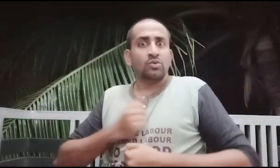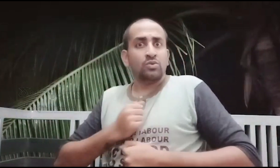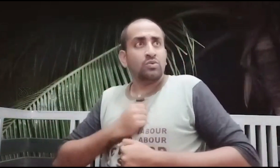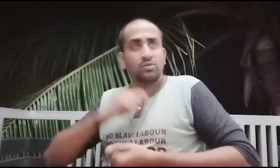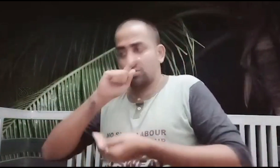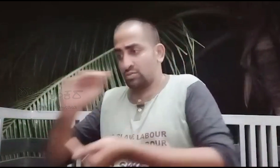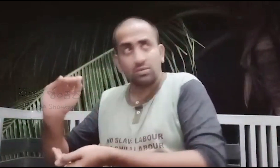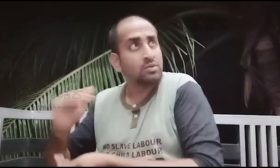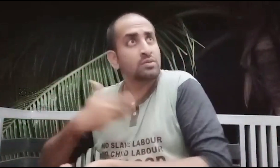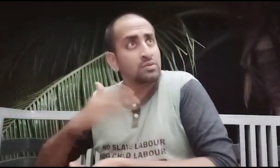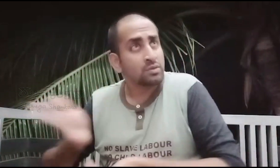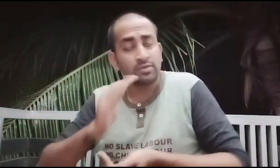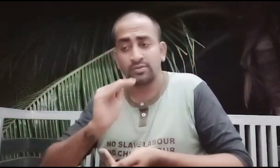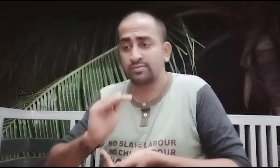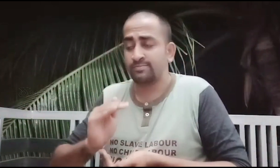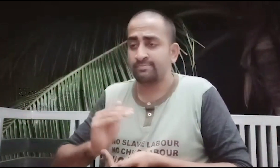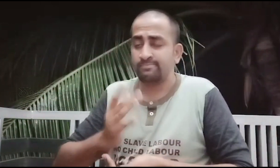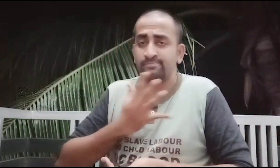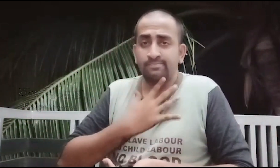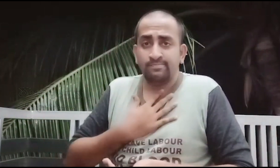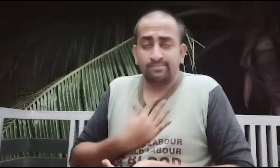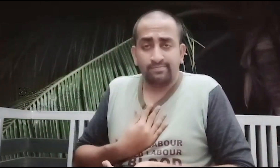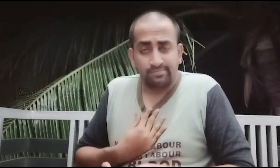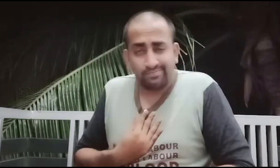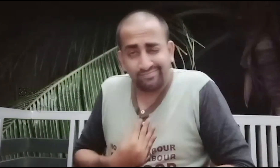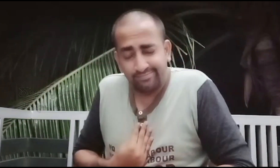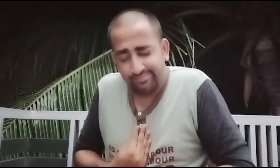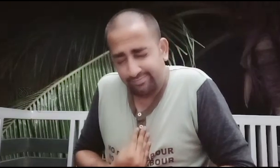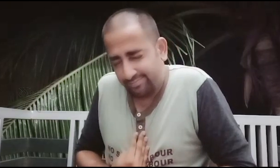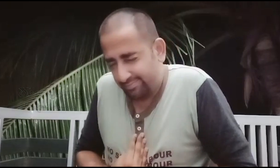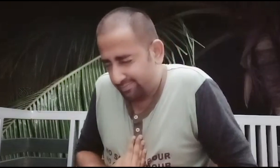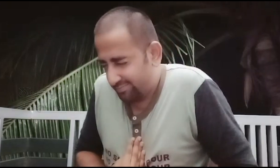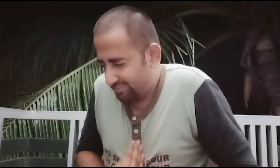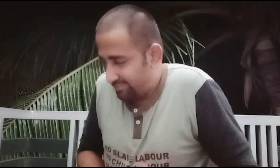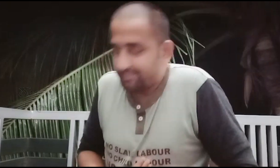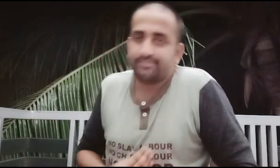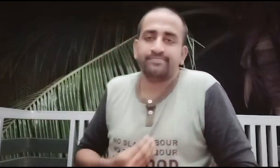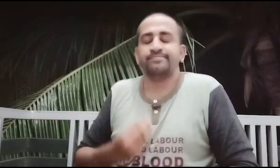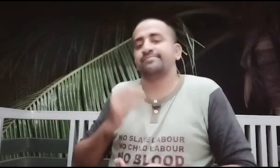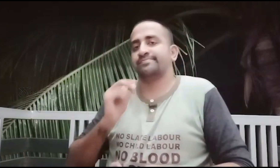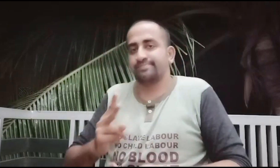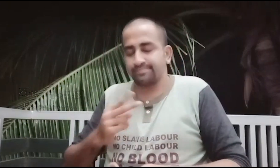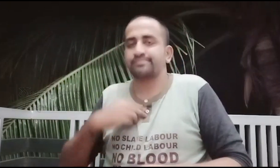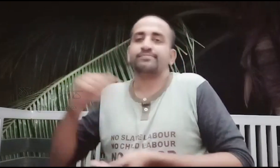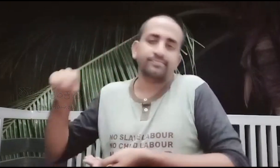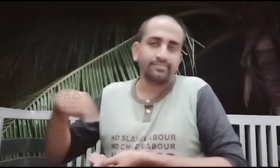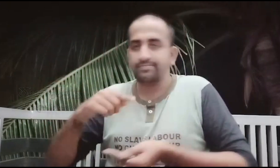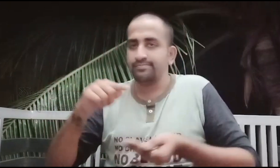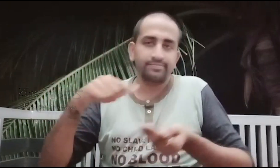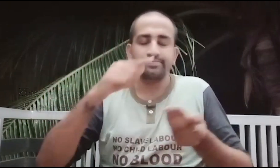you." "Me? My duck? Okay." The good man's very sad and very scared. He takes